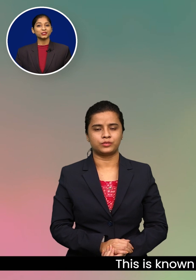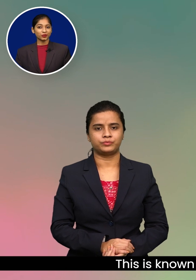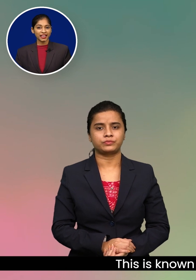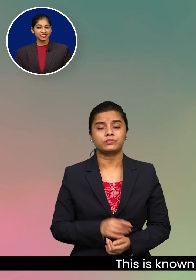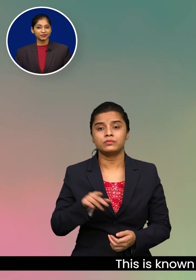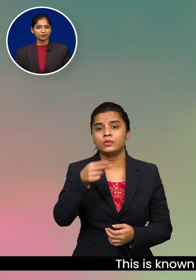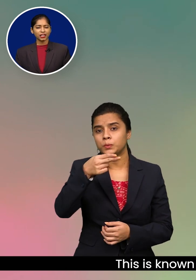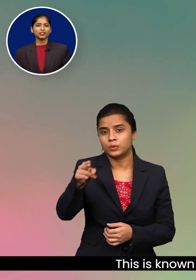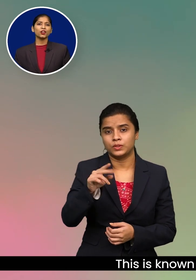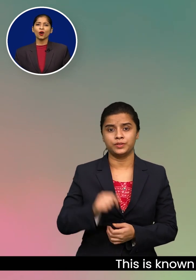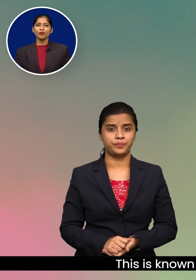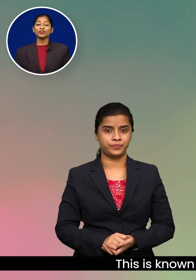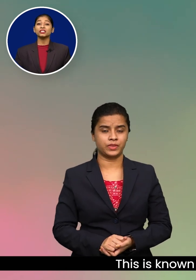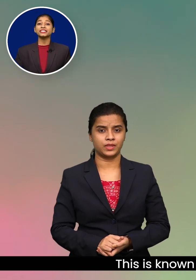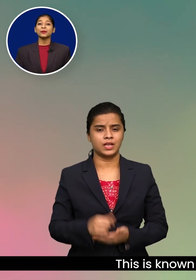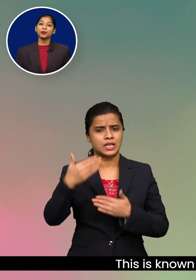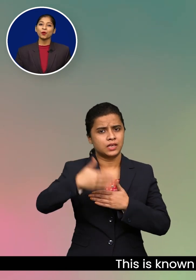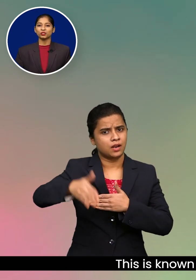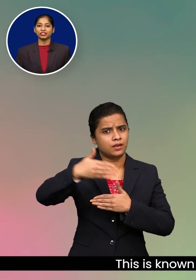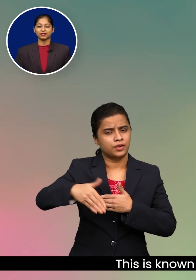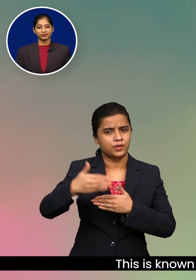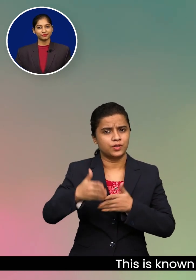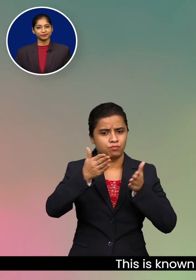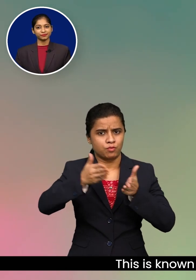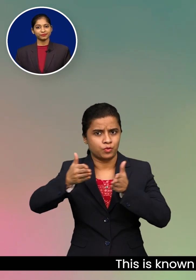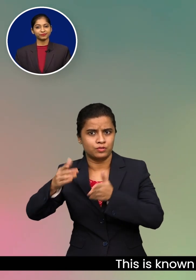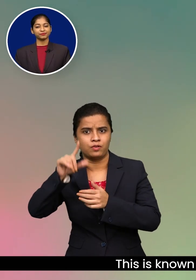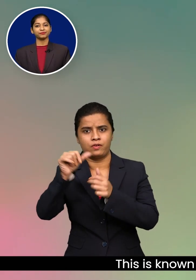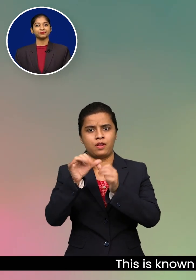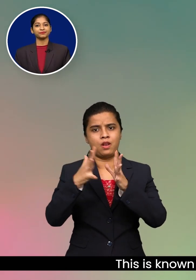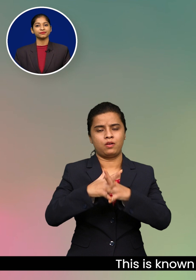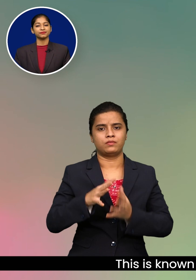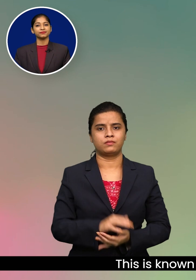This is known as the law of constant proportion.